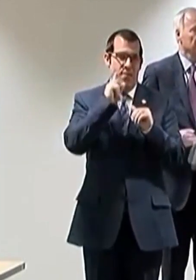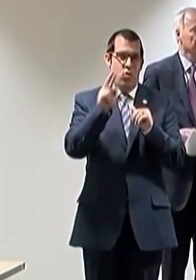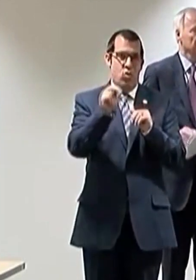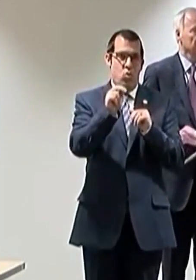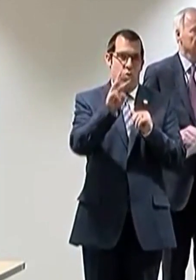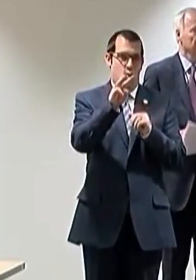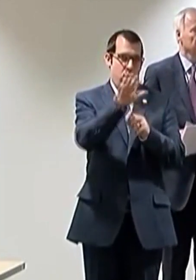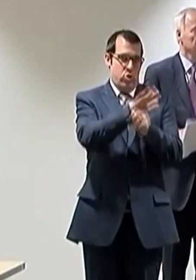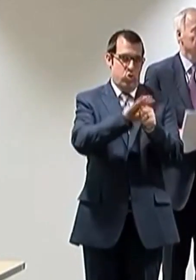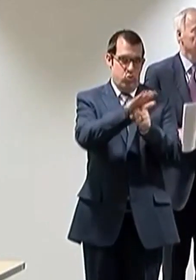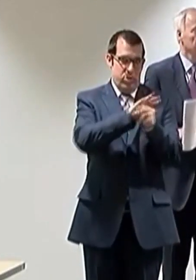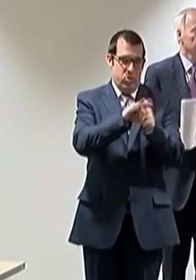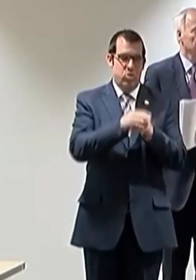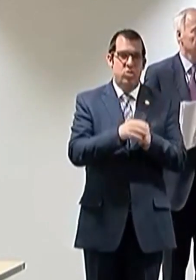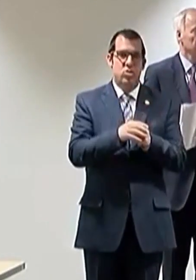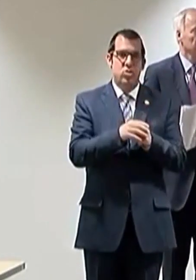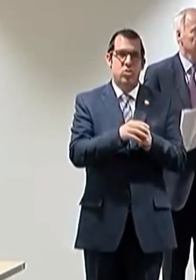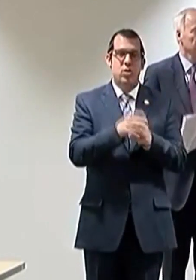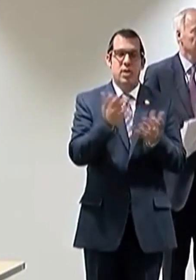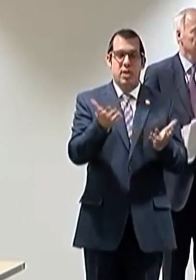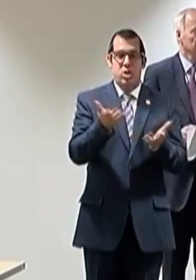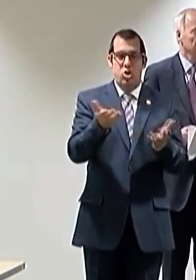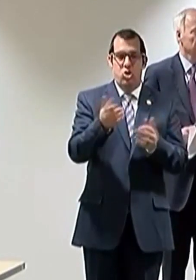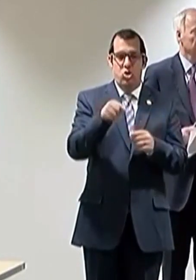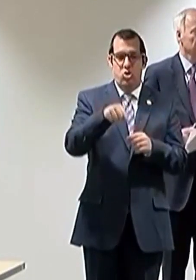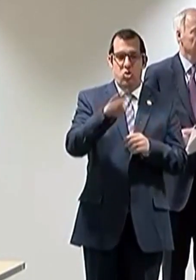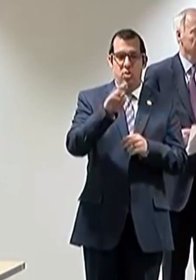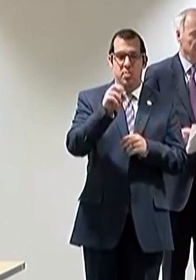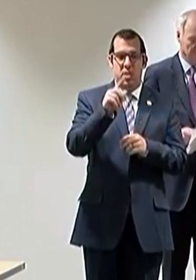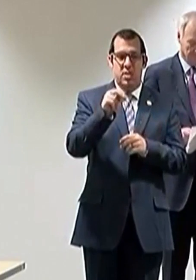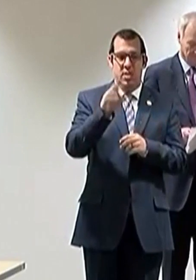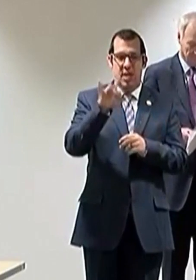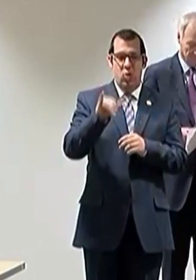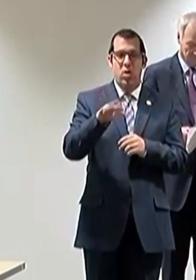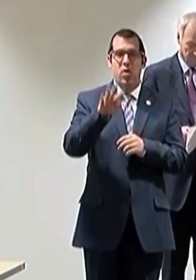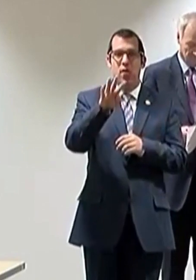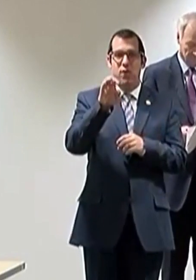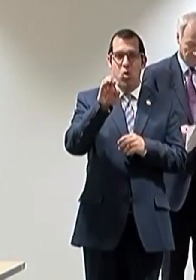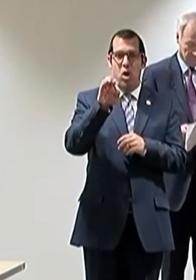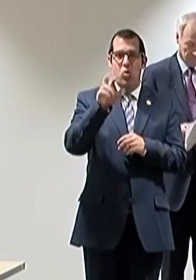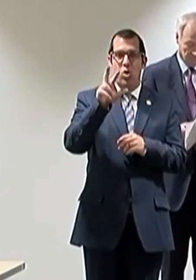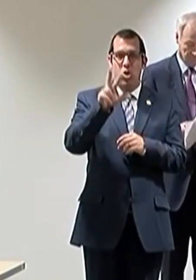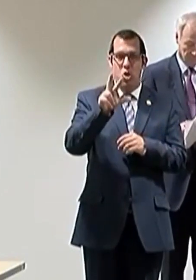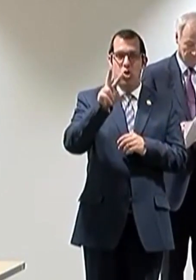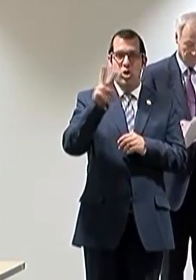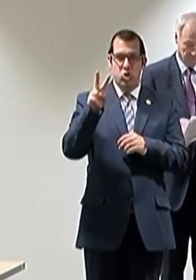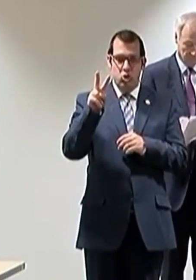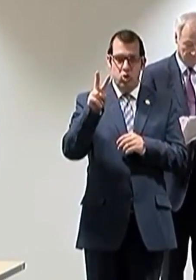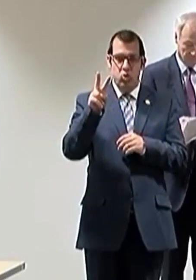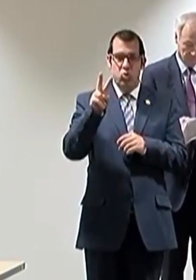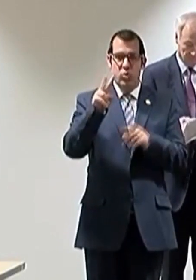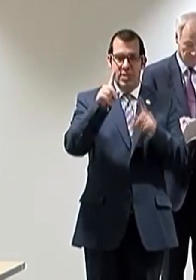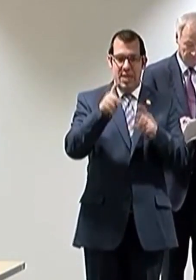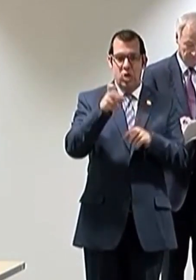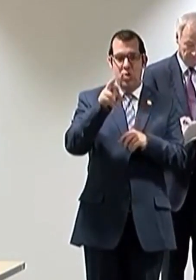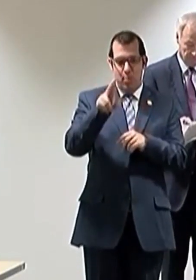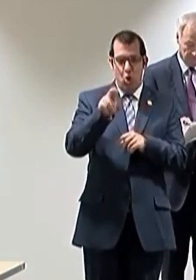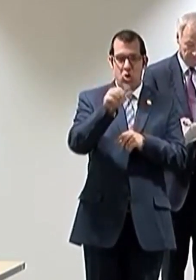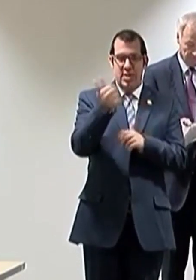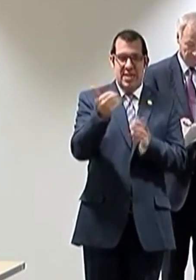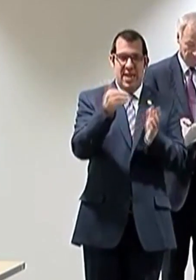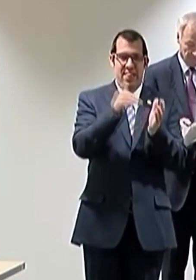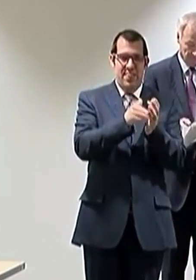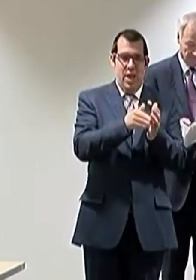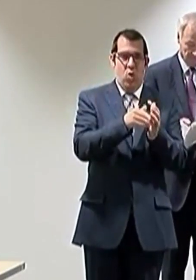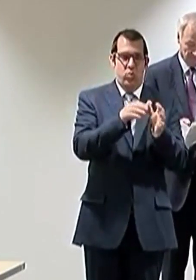region. We have done 432 per 10,000